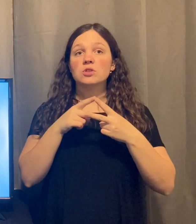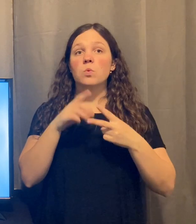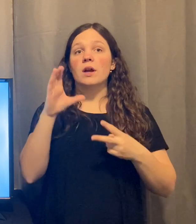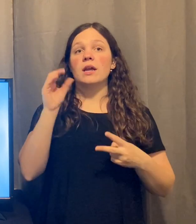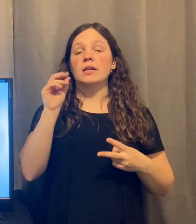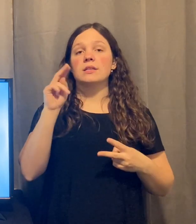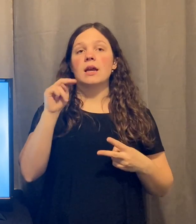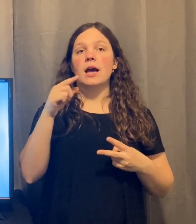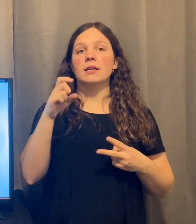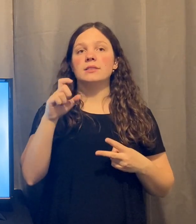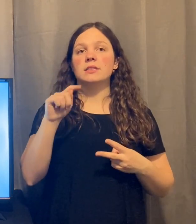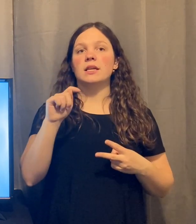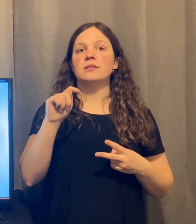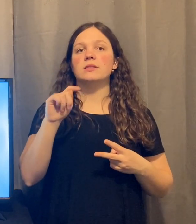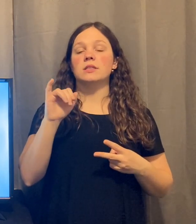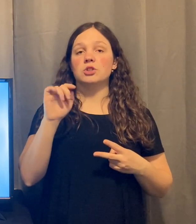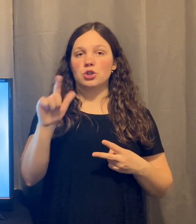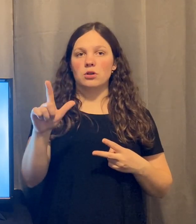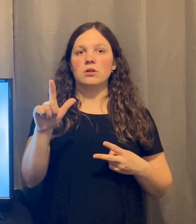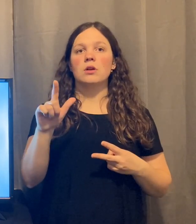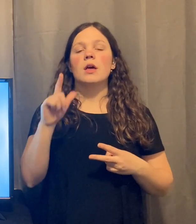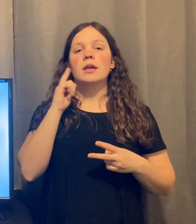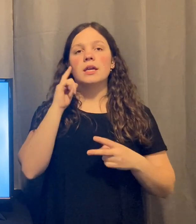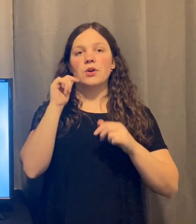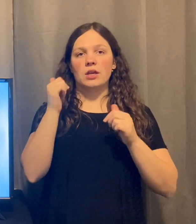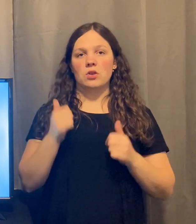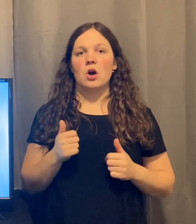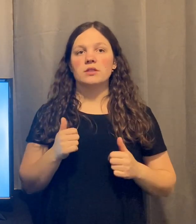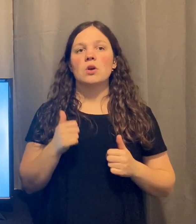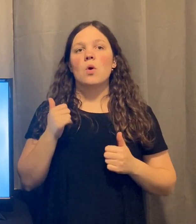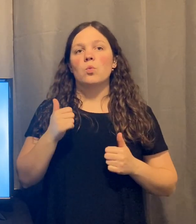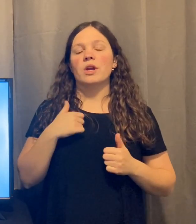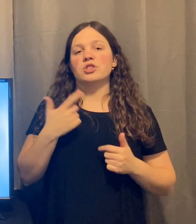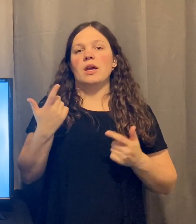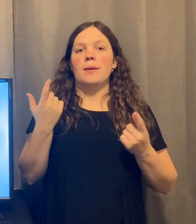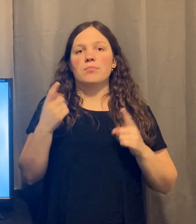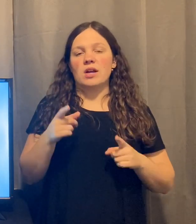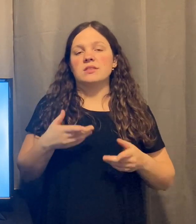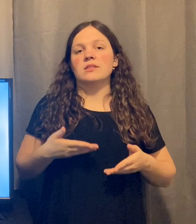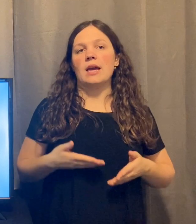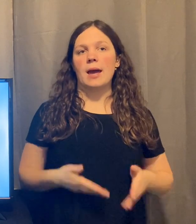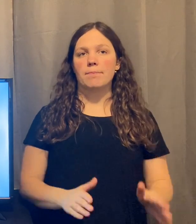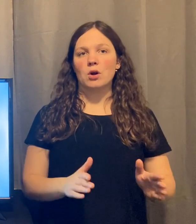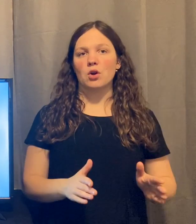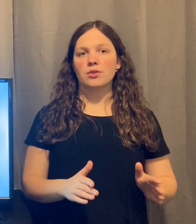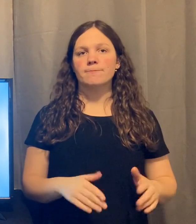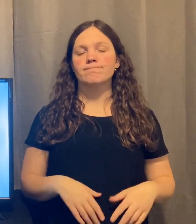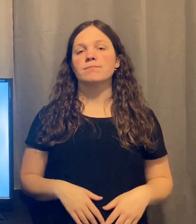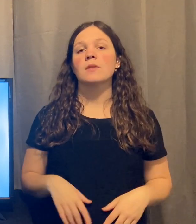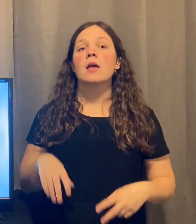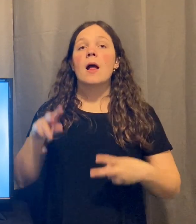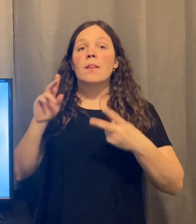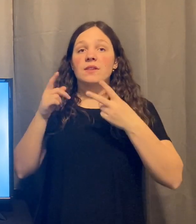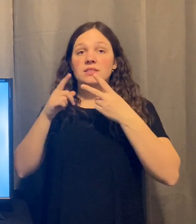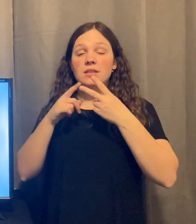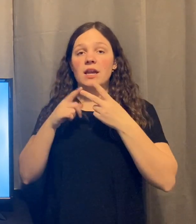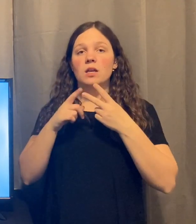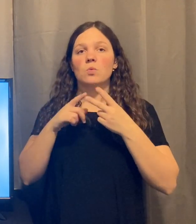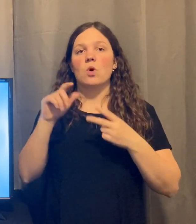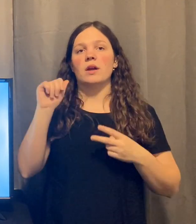one is congenital hearing loss, which is present at birth. The second one